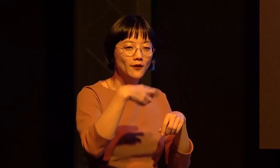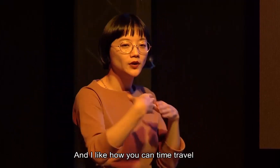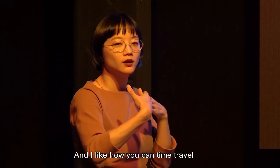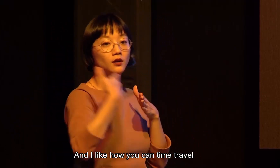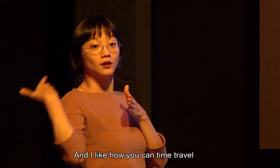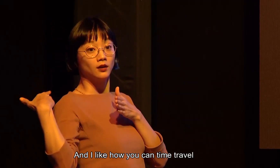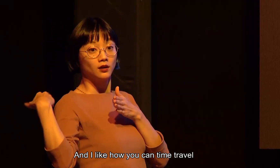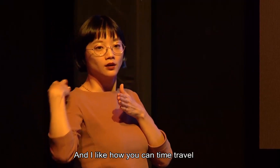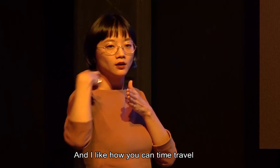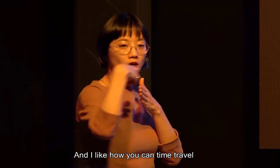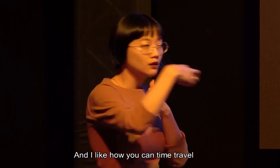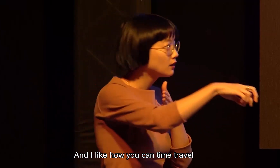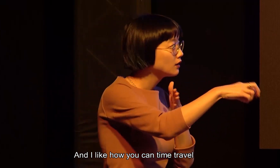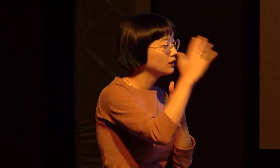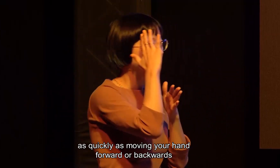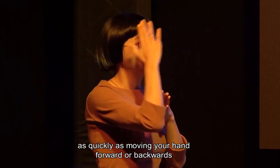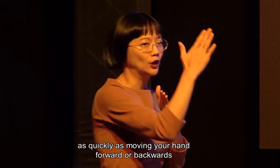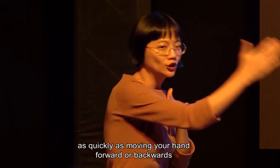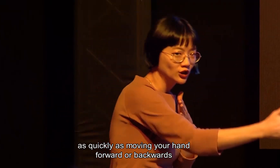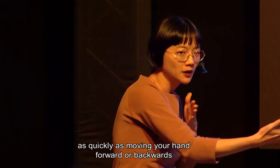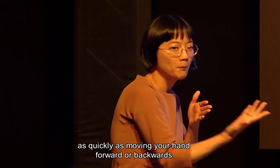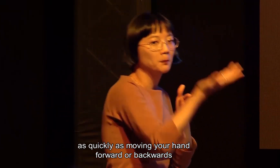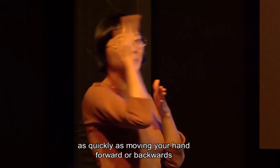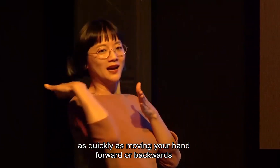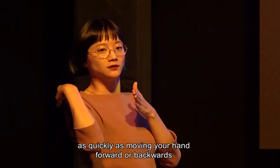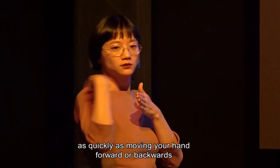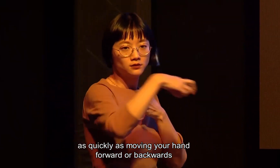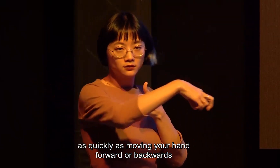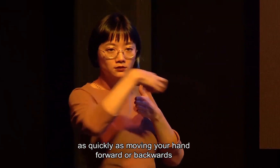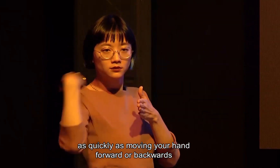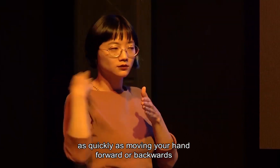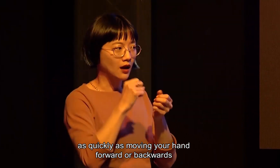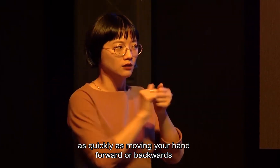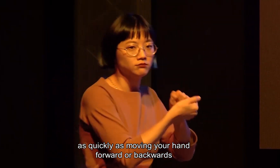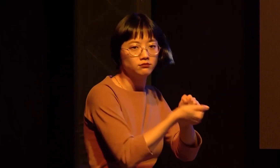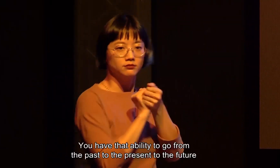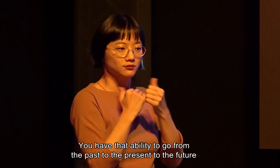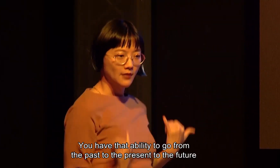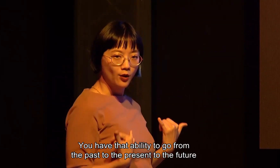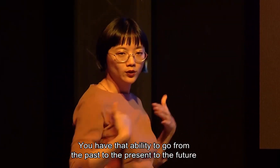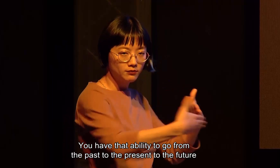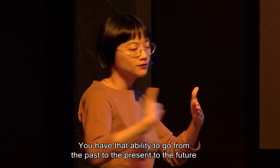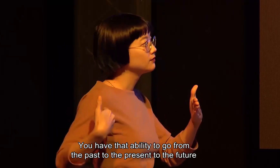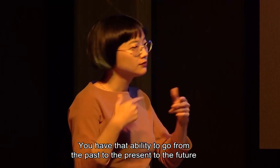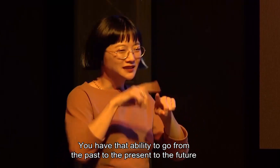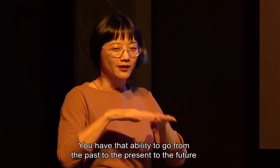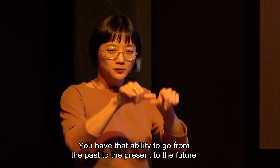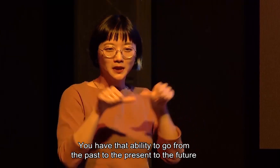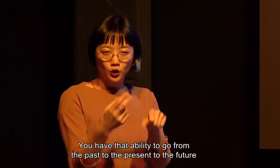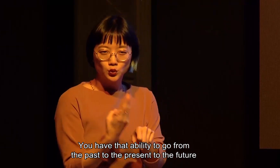And I like how you can time travel as quickly as moving your hand forward or backwards. You have that ability to go from the past to